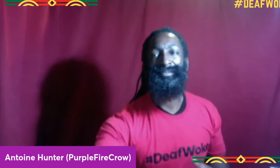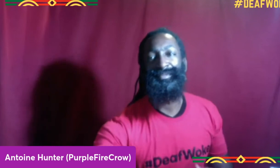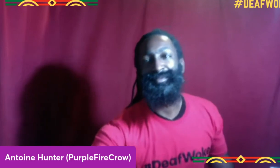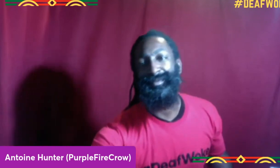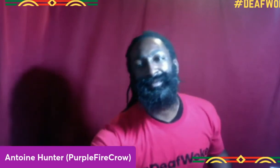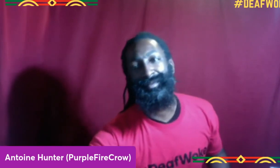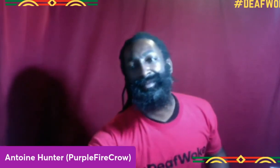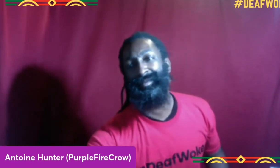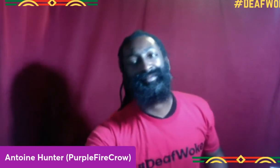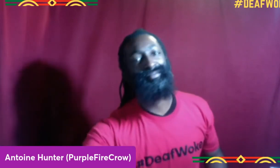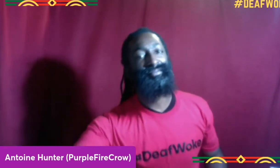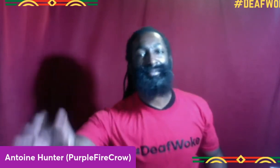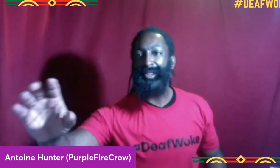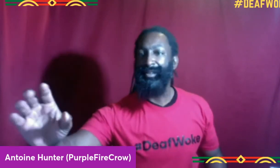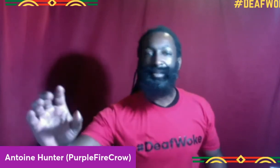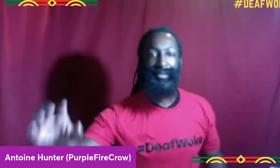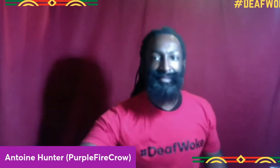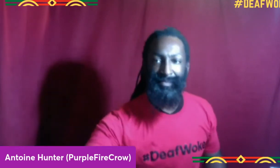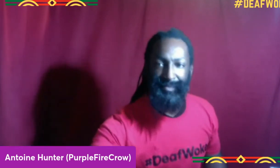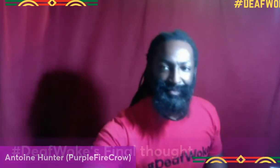Did you feel that?